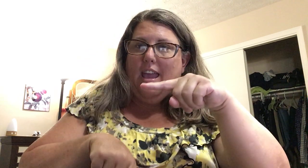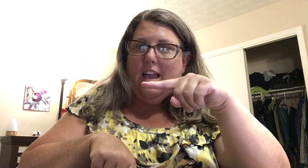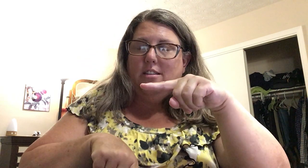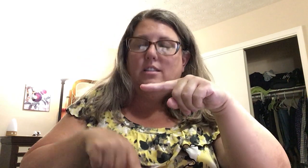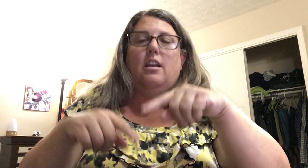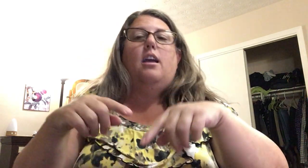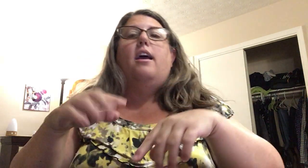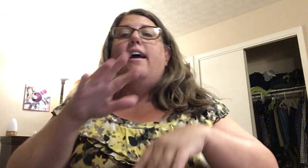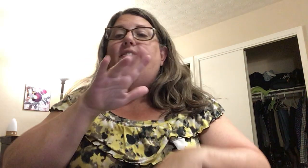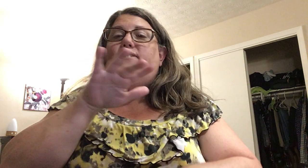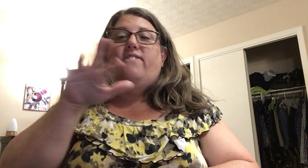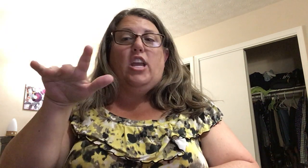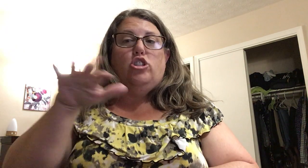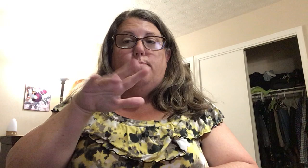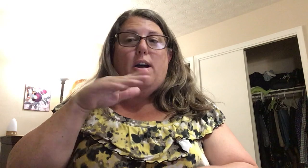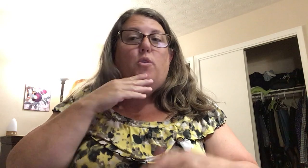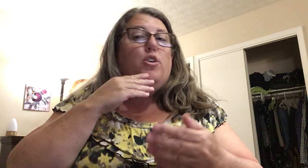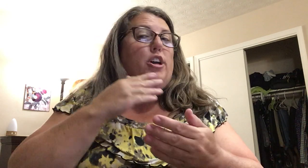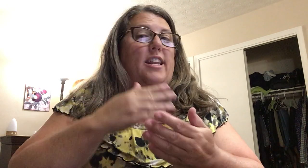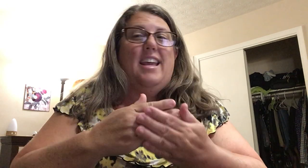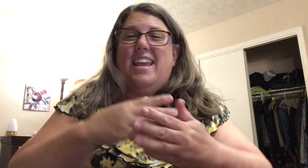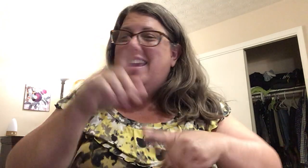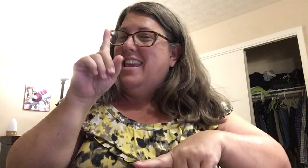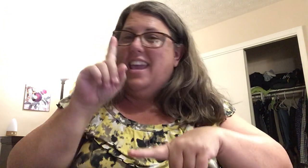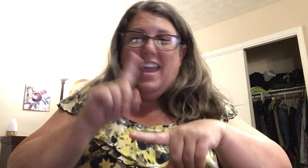Can't. Fingerspell, good, can't.